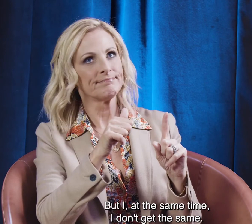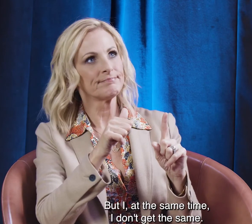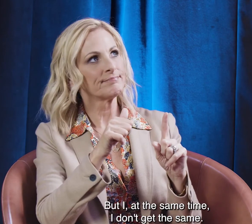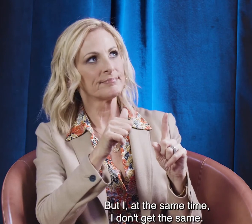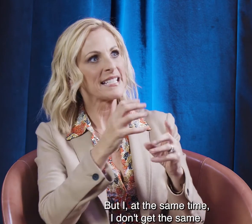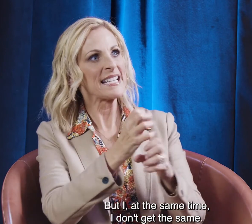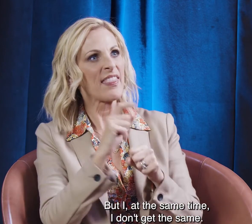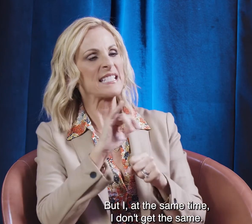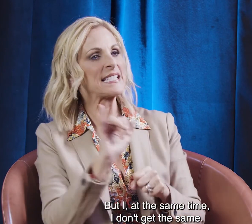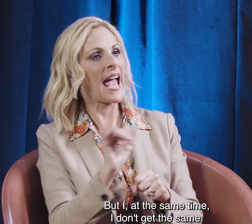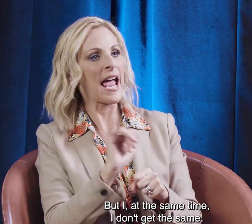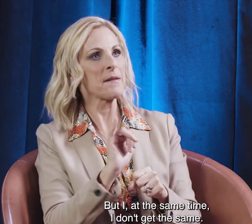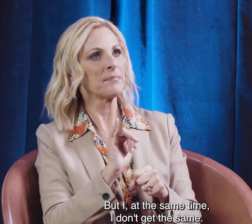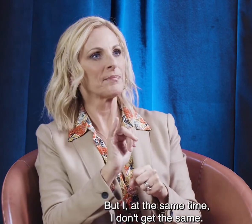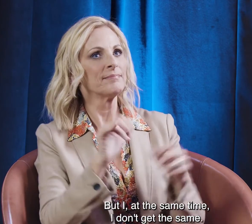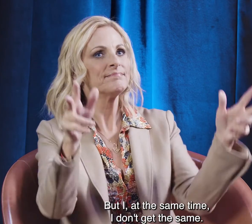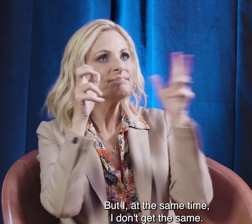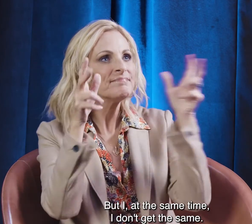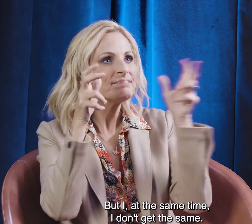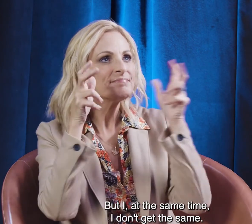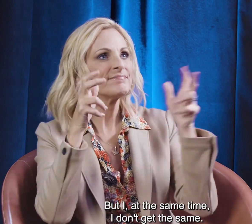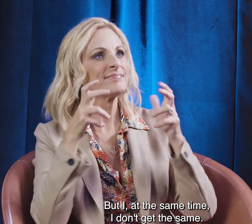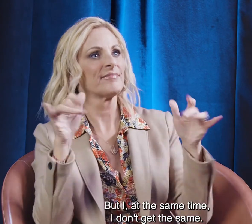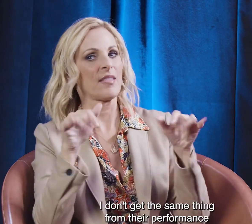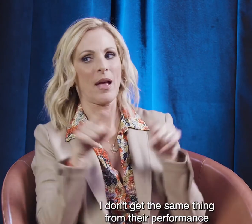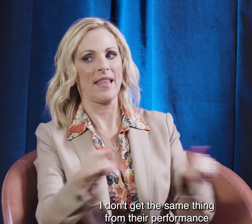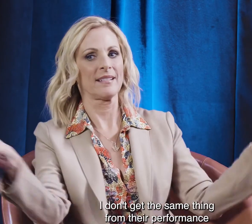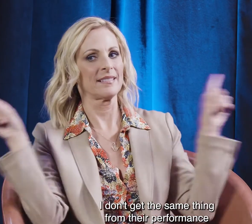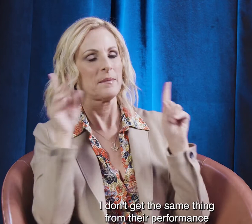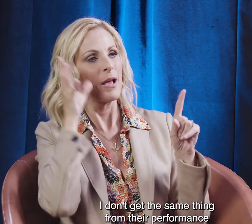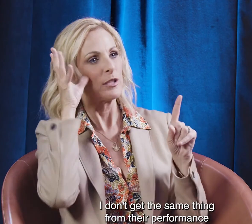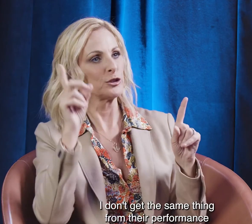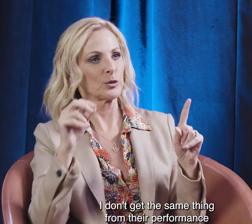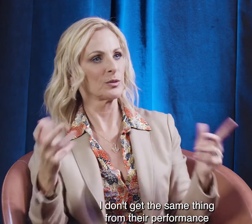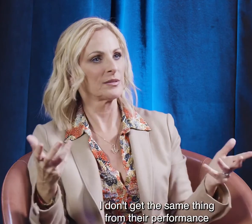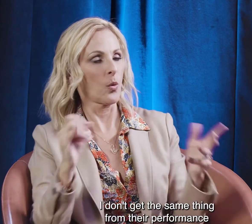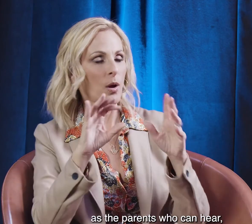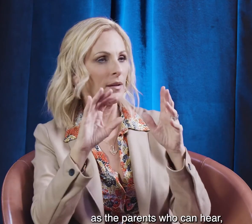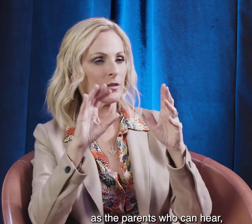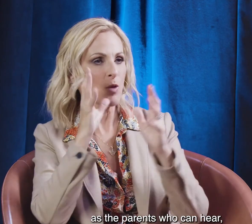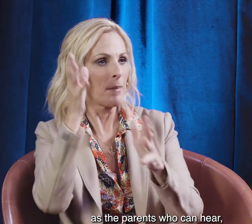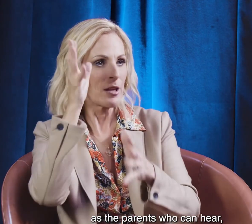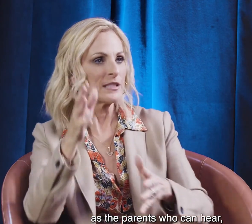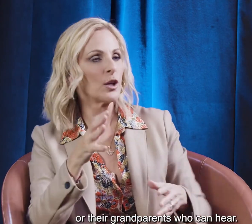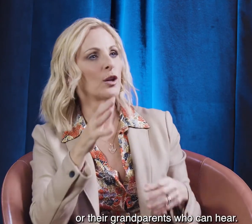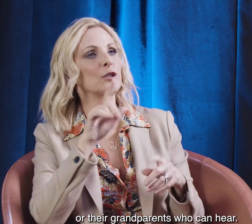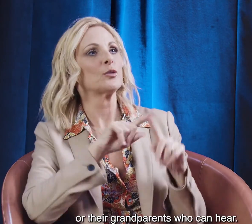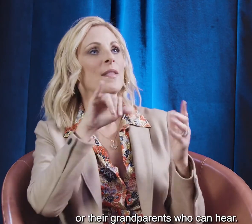at the same time, I don't get the same thing from the performance as the parents who can hear or the grandparents who